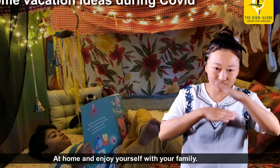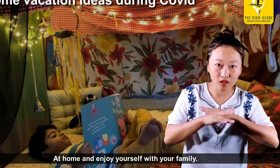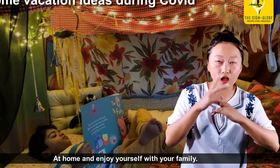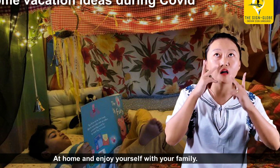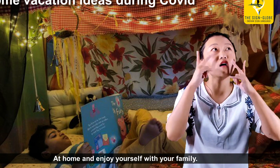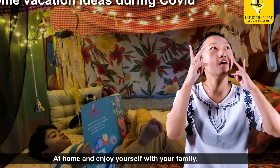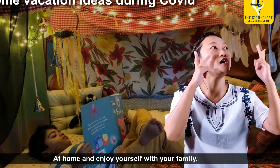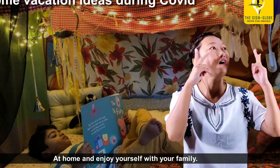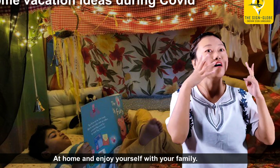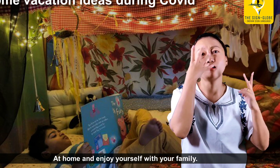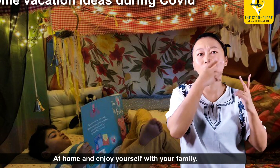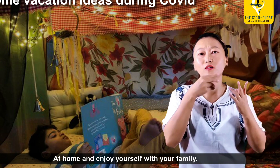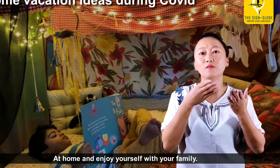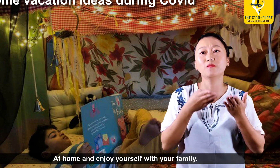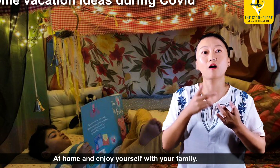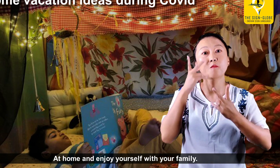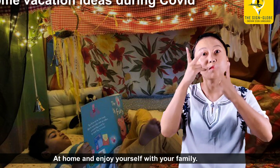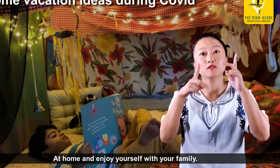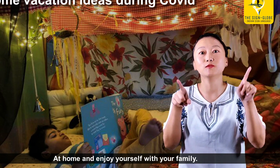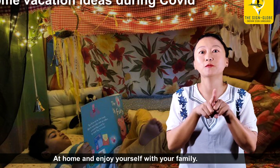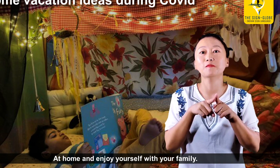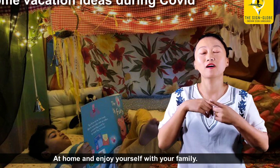At home and enjoy yourself with your family.